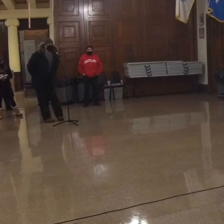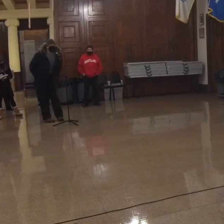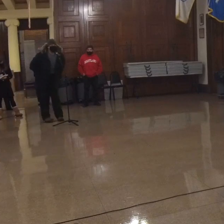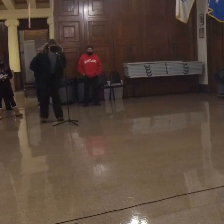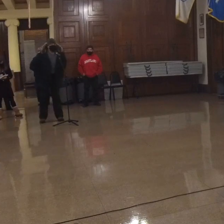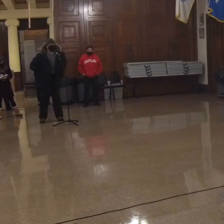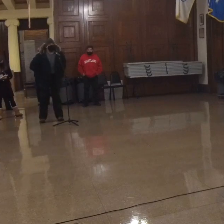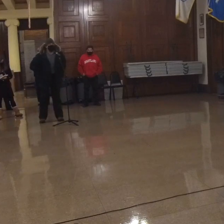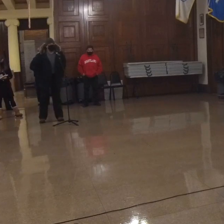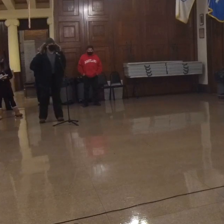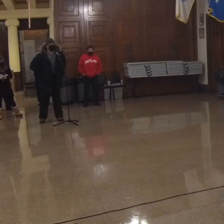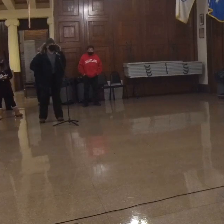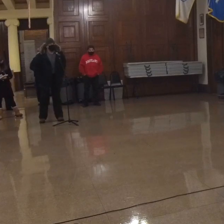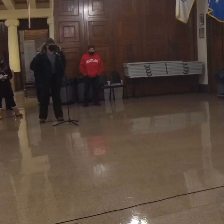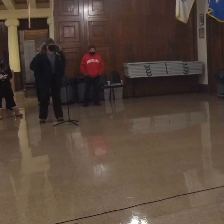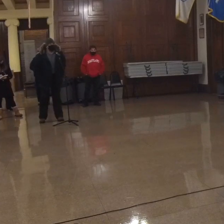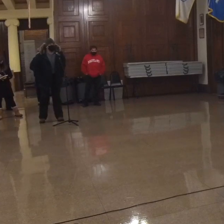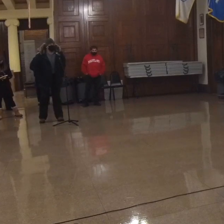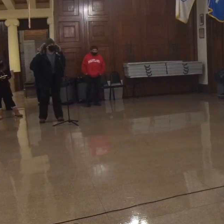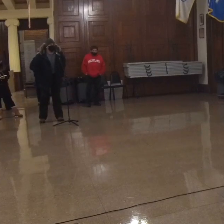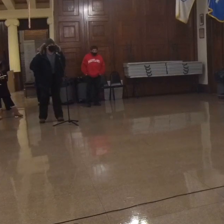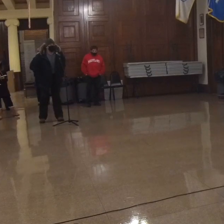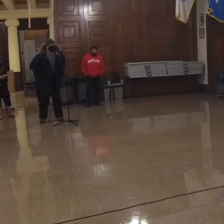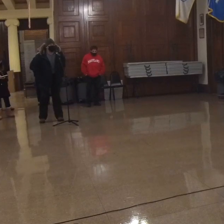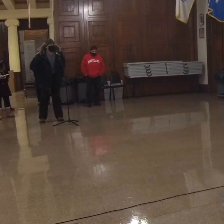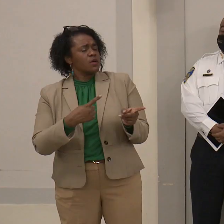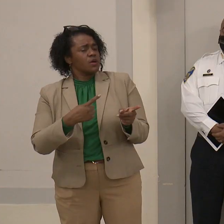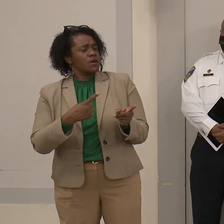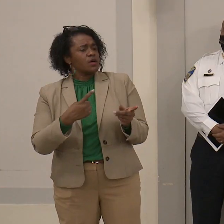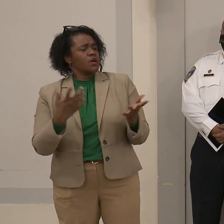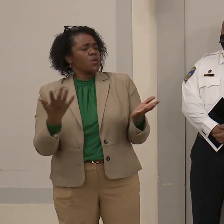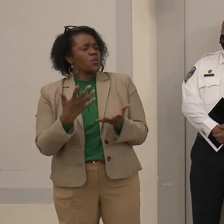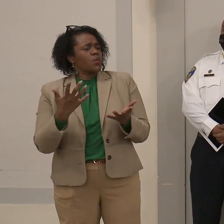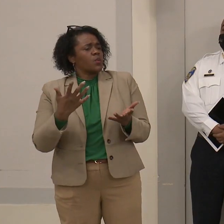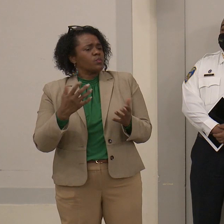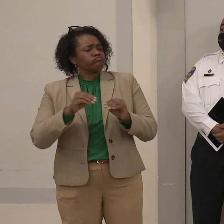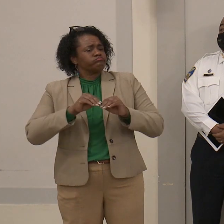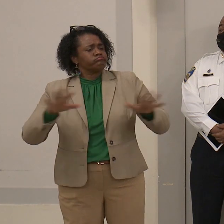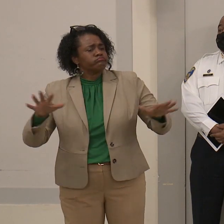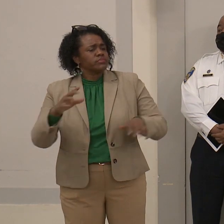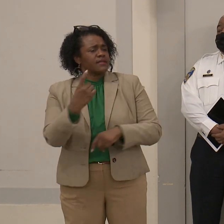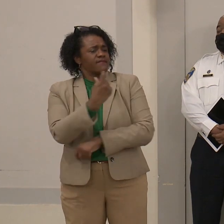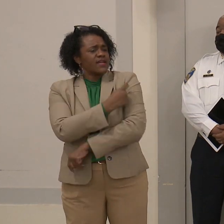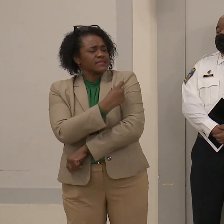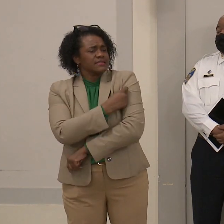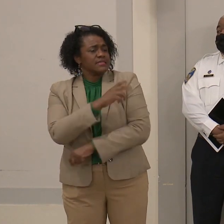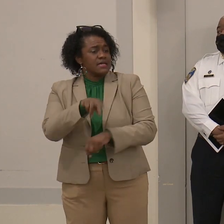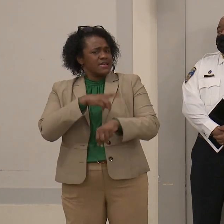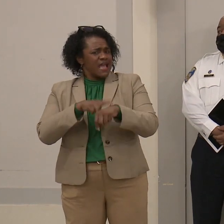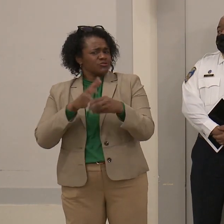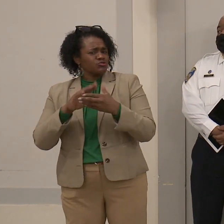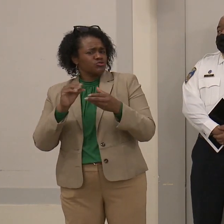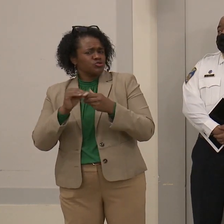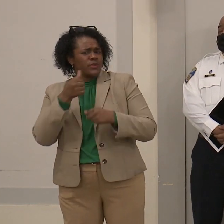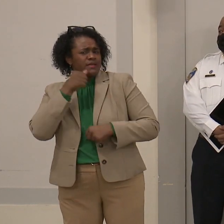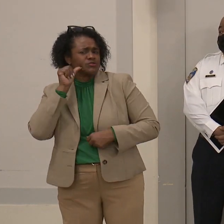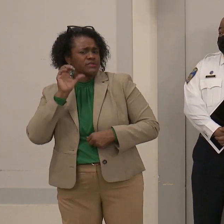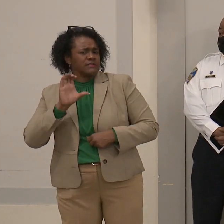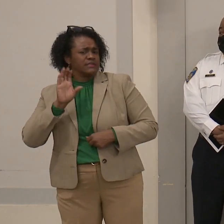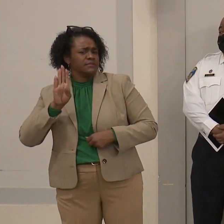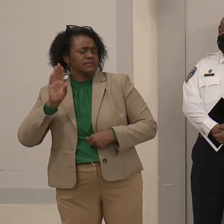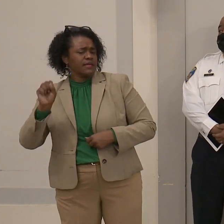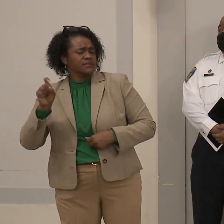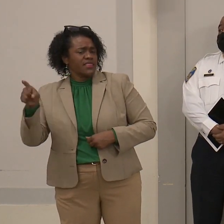Hi, Mayor. I just wanted to ask you about reluctancy when it comes to the vaccine and getting the vaccine. There was a national story yesterday on CBS this morning